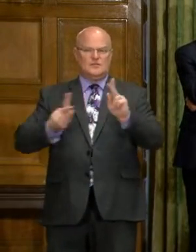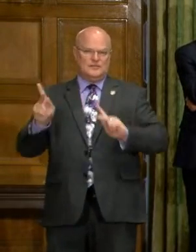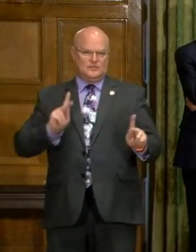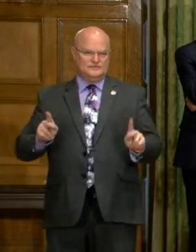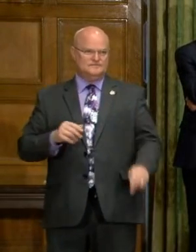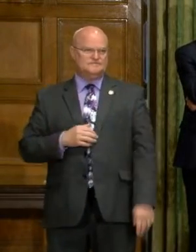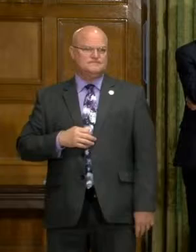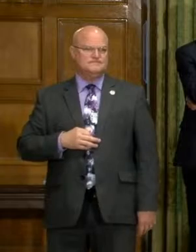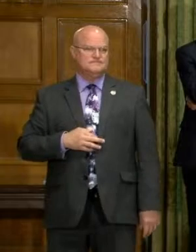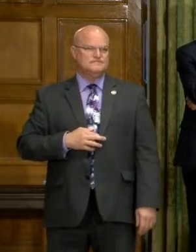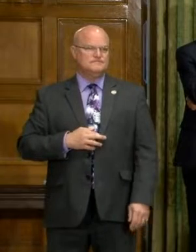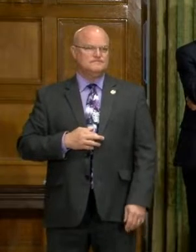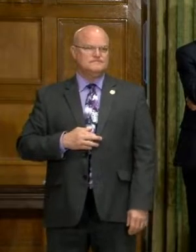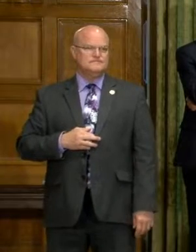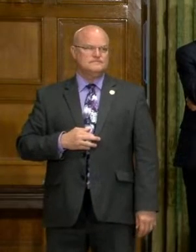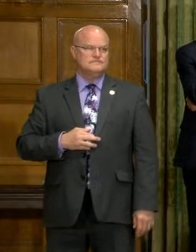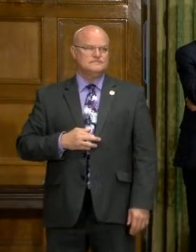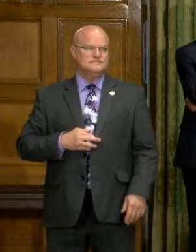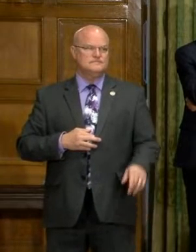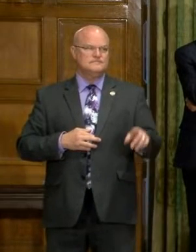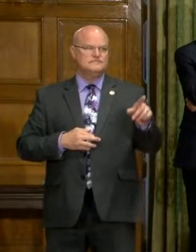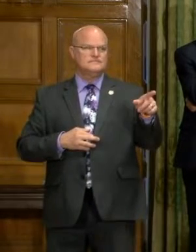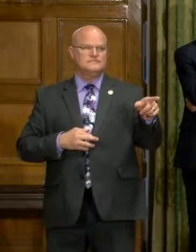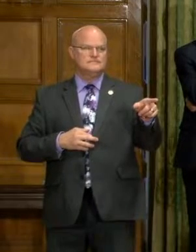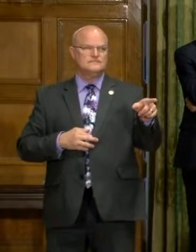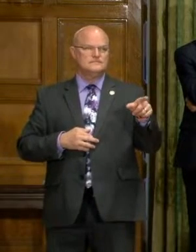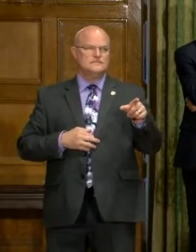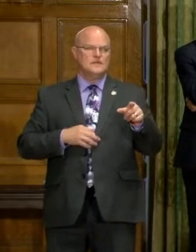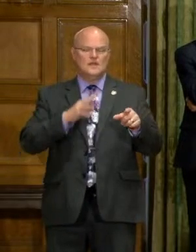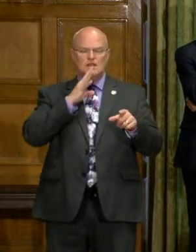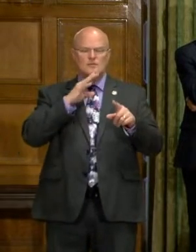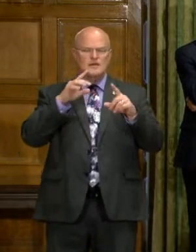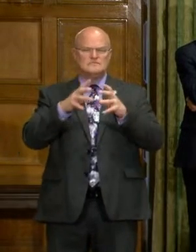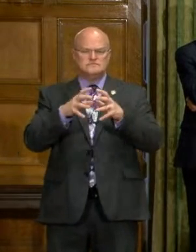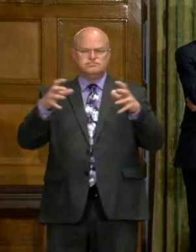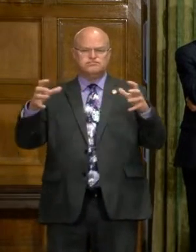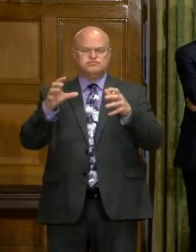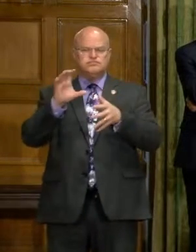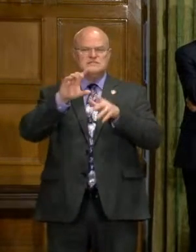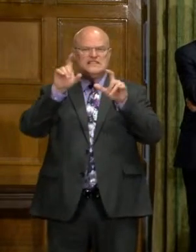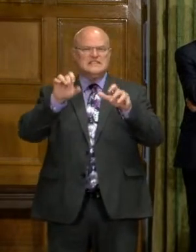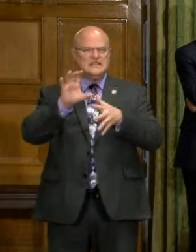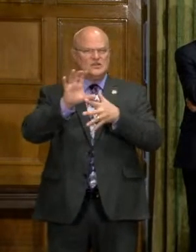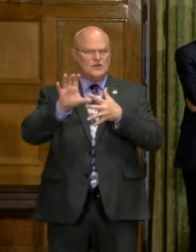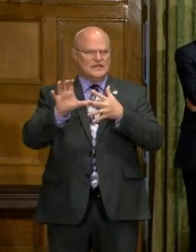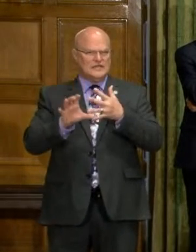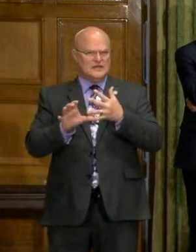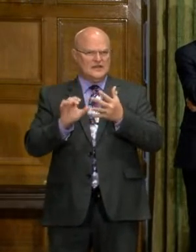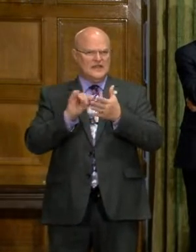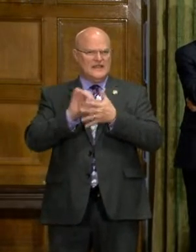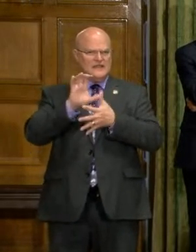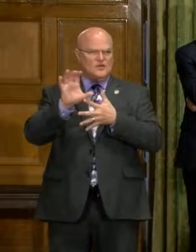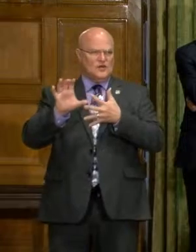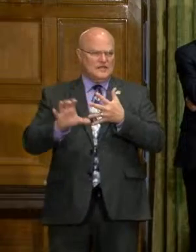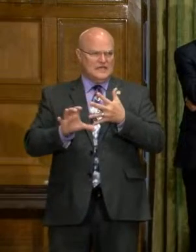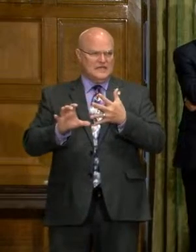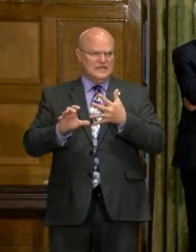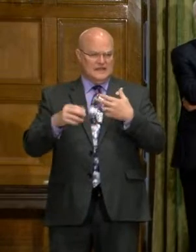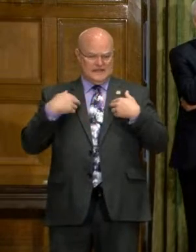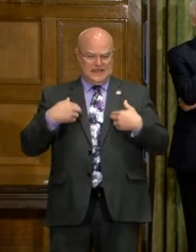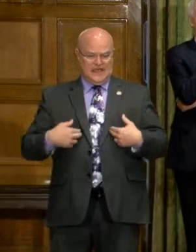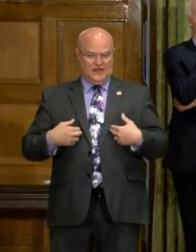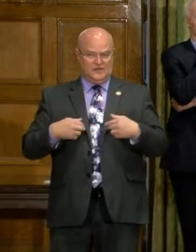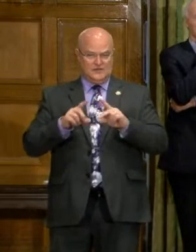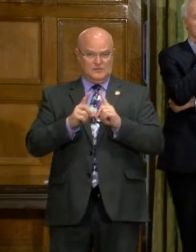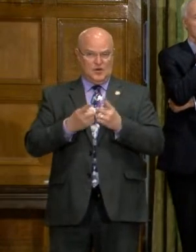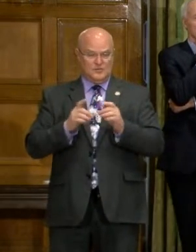others. When you talked about expanding the testing criteria, is that the criteria for the health department's